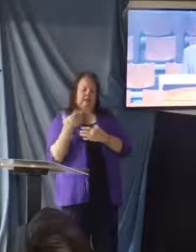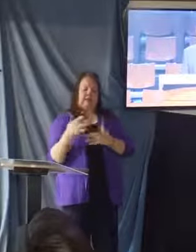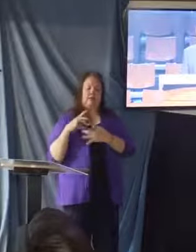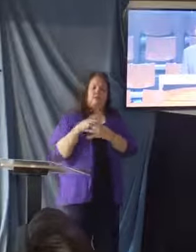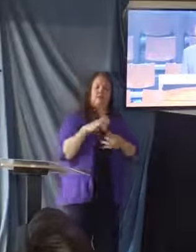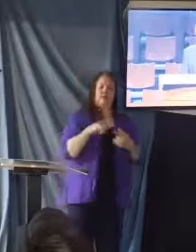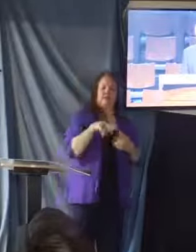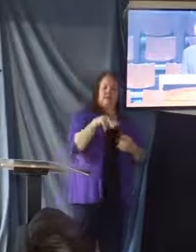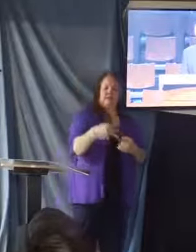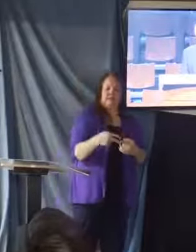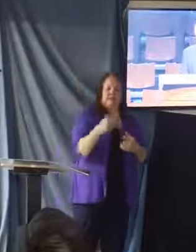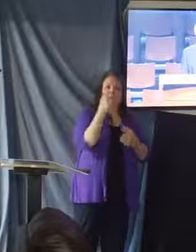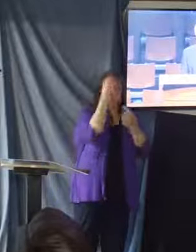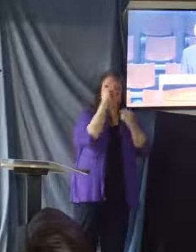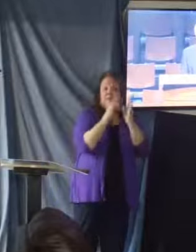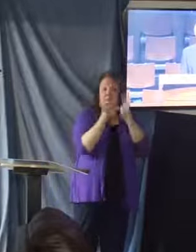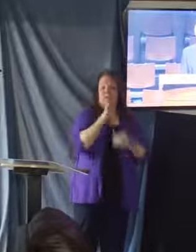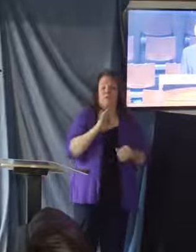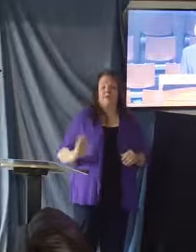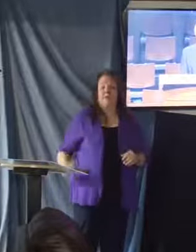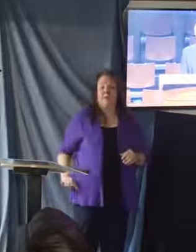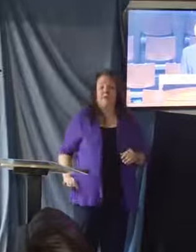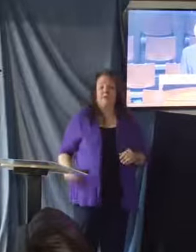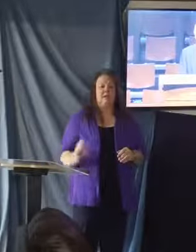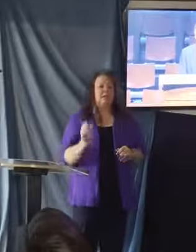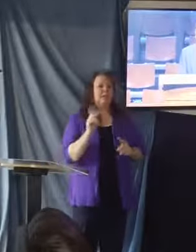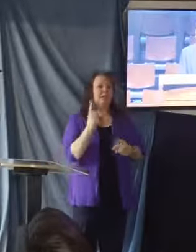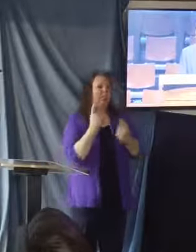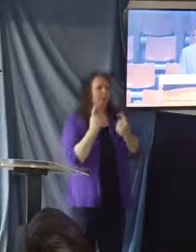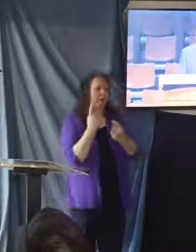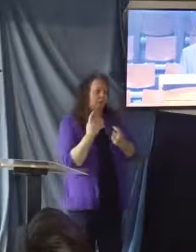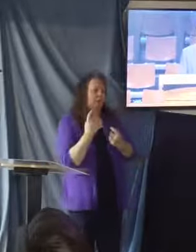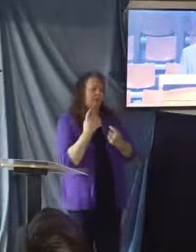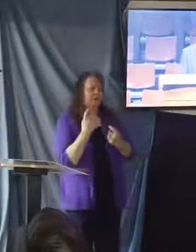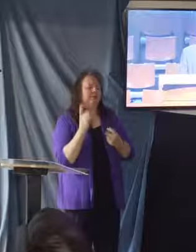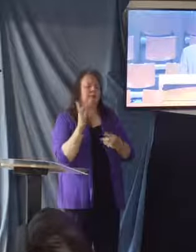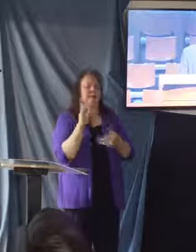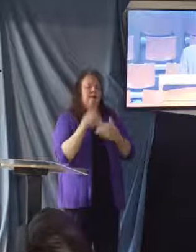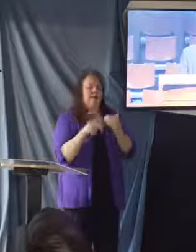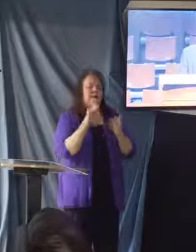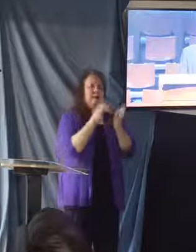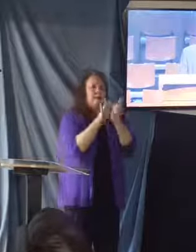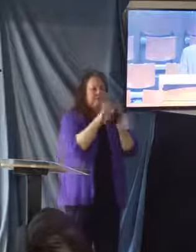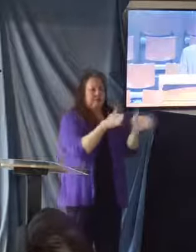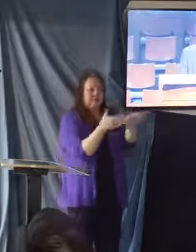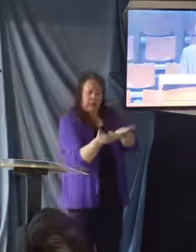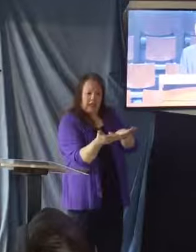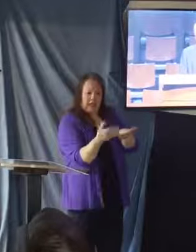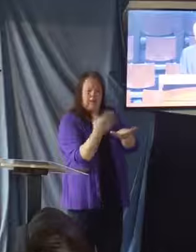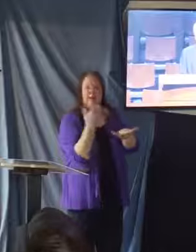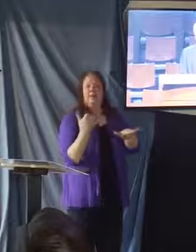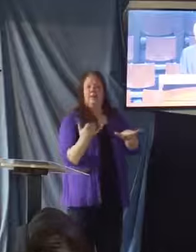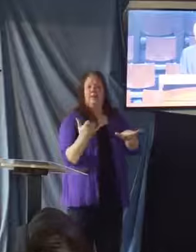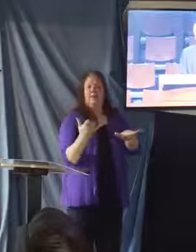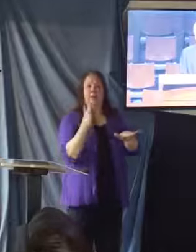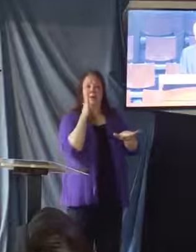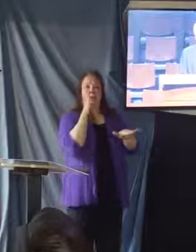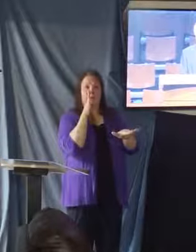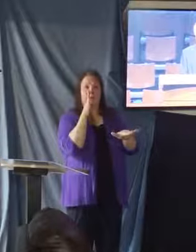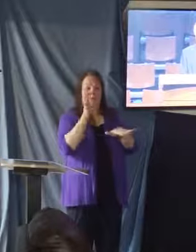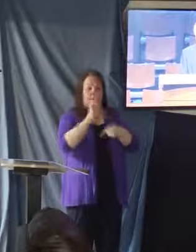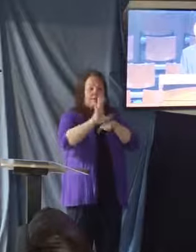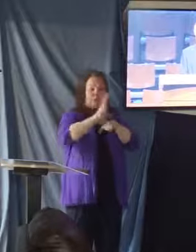particularly to the second coming of Jesus Christ. A couple questions related to the death of Christ and then the coming